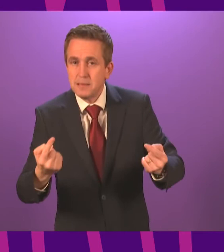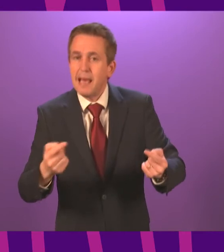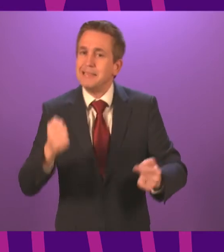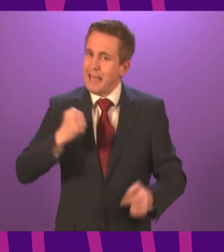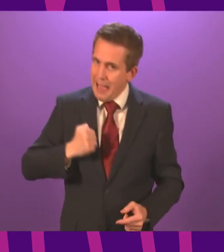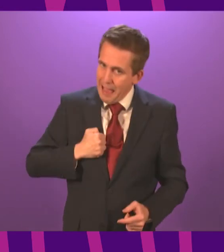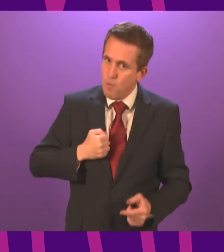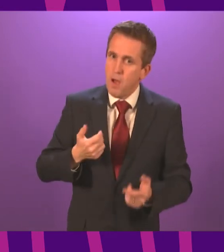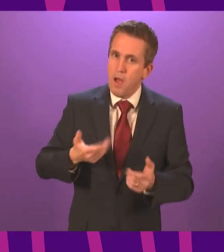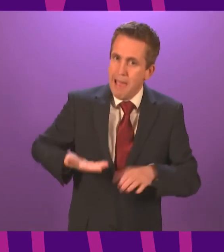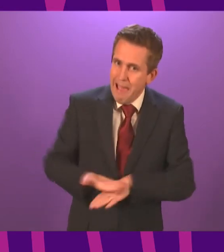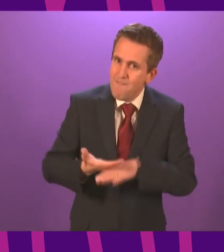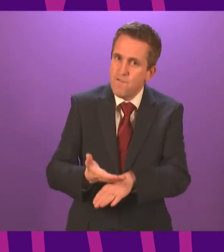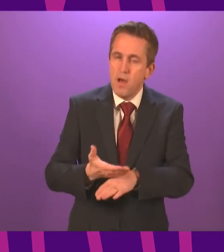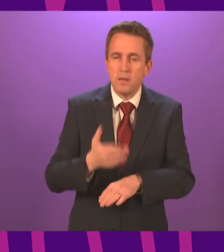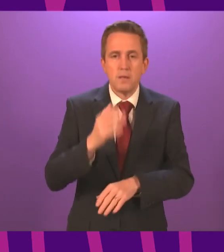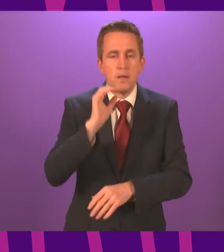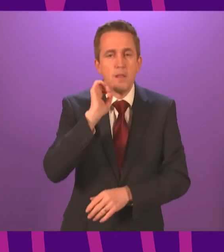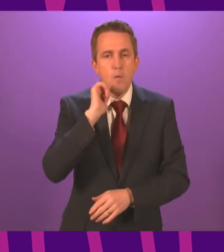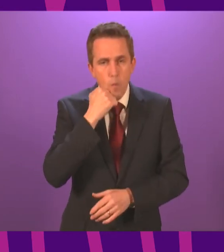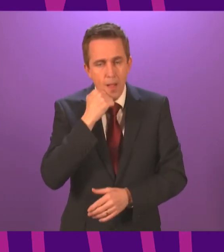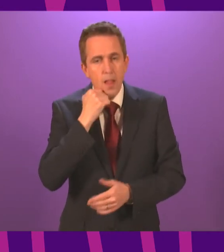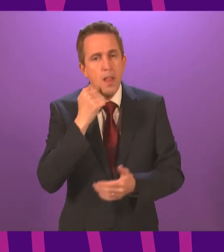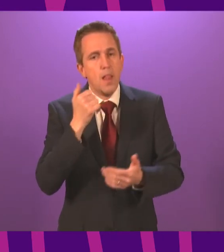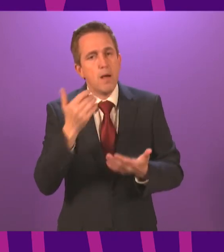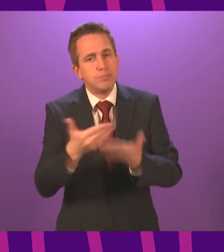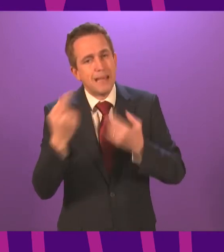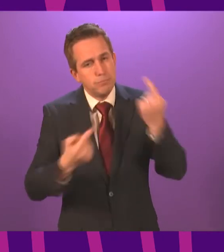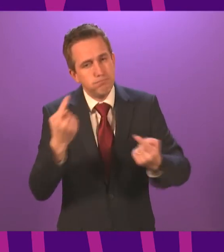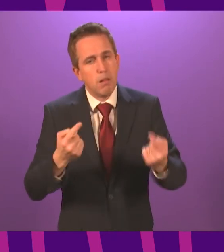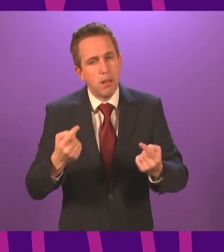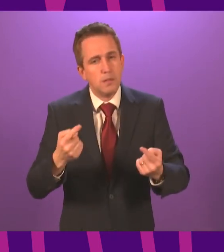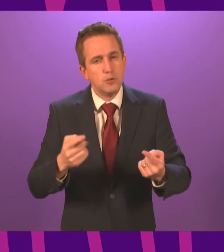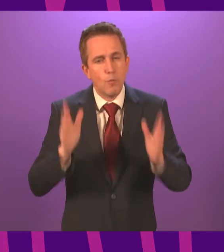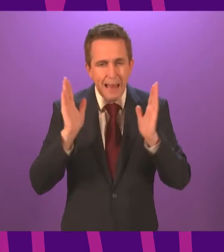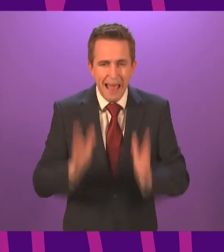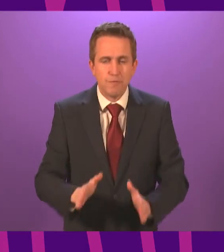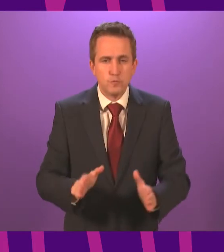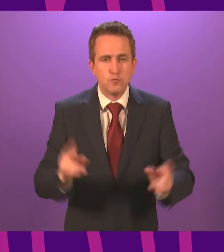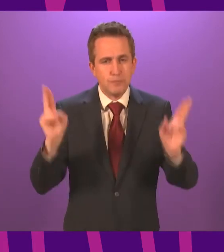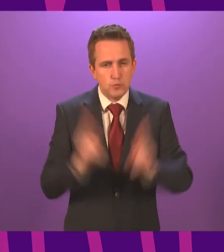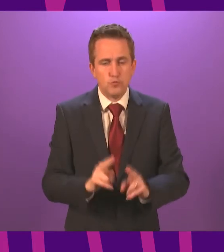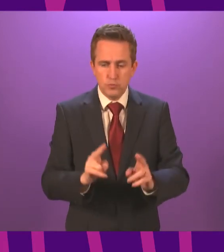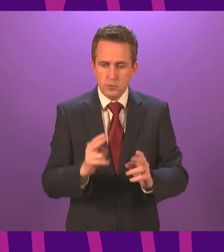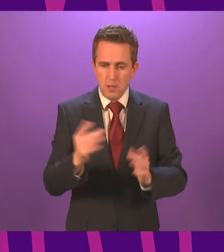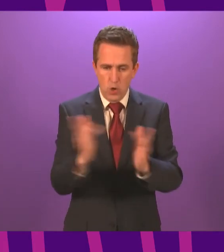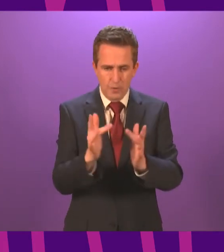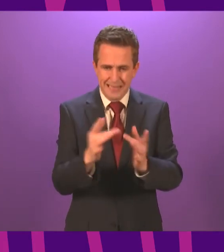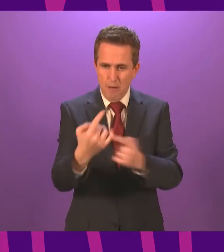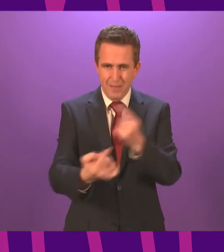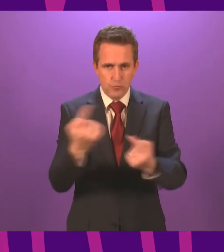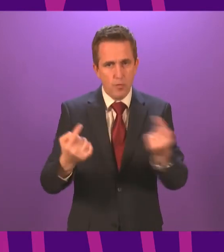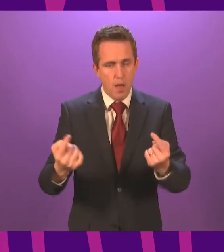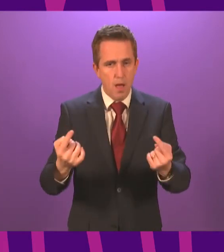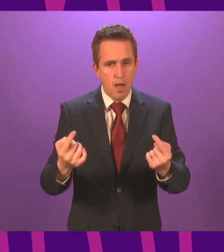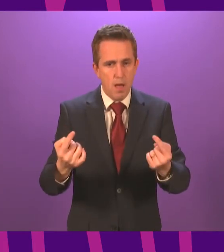who limit their contact with other people that's going to make the very real difference. It's not,